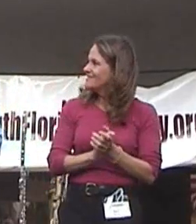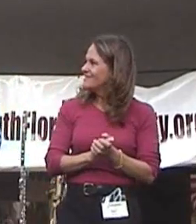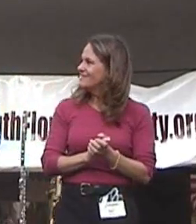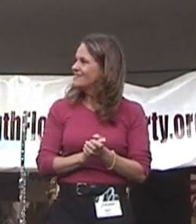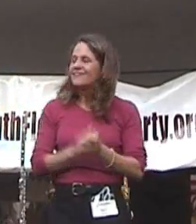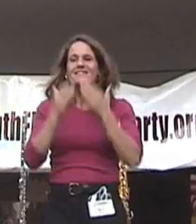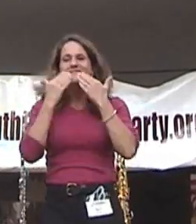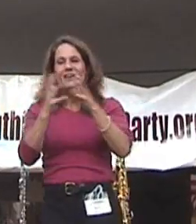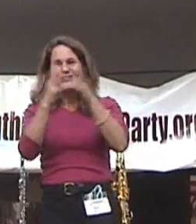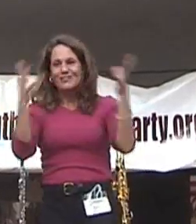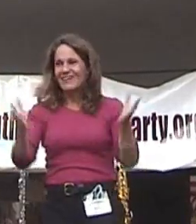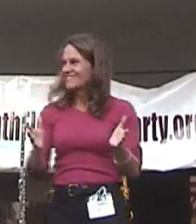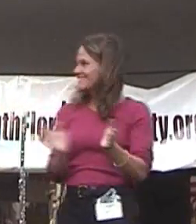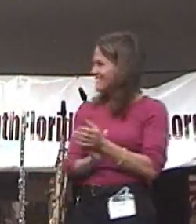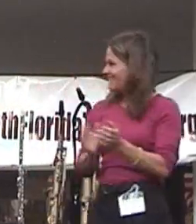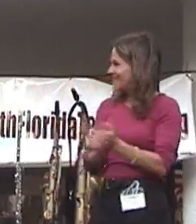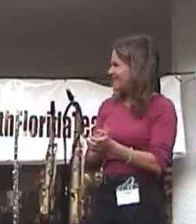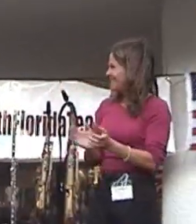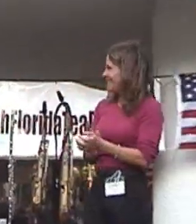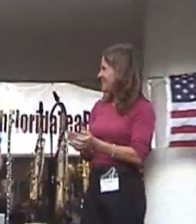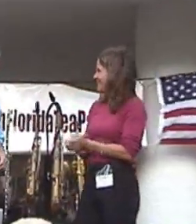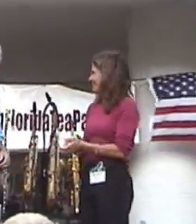Thank you very much.